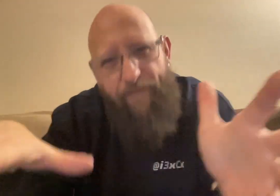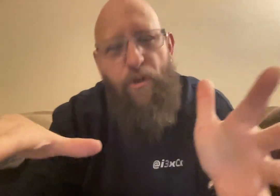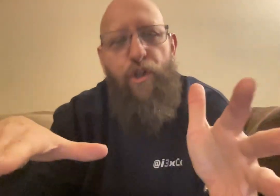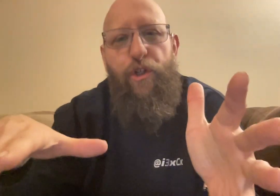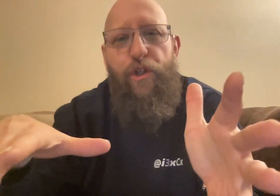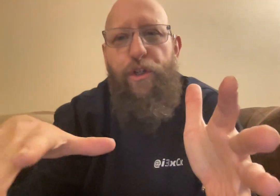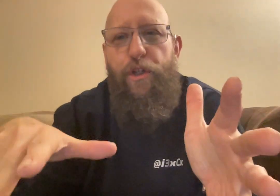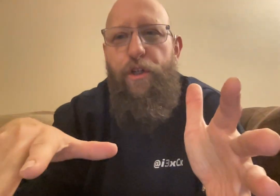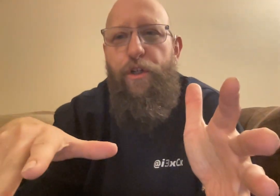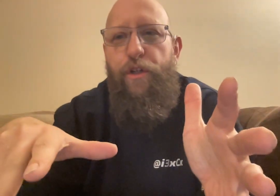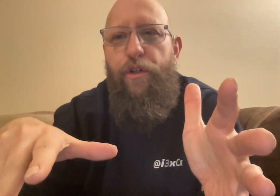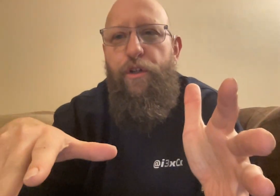Never.